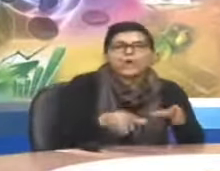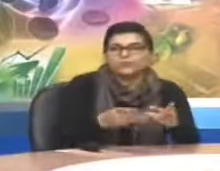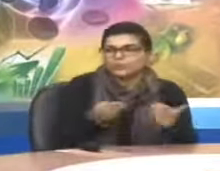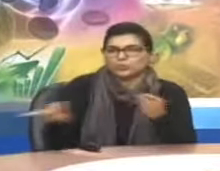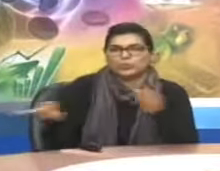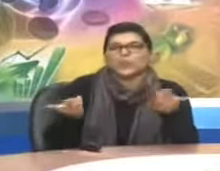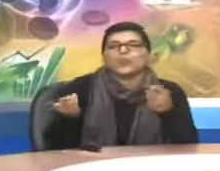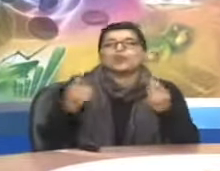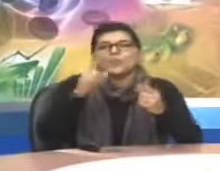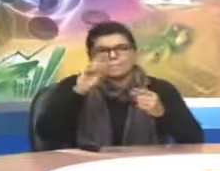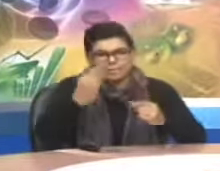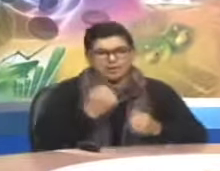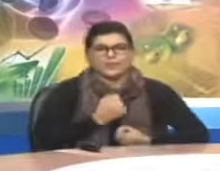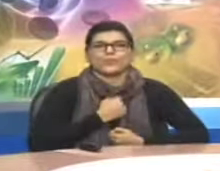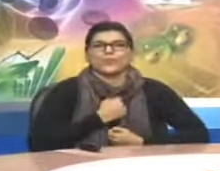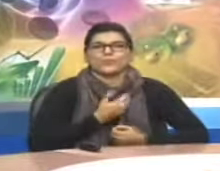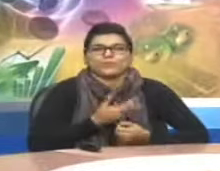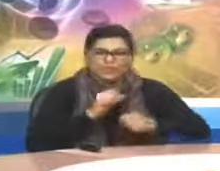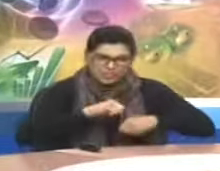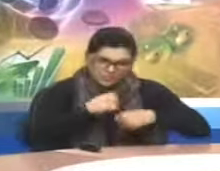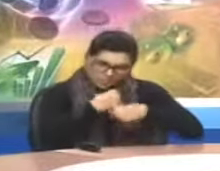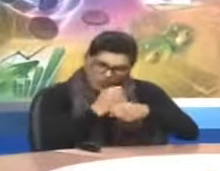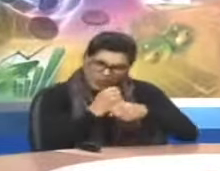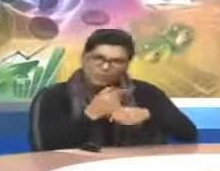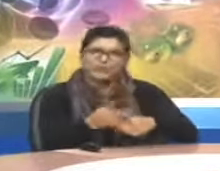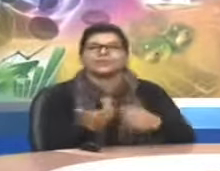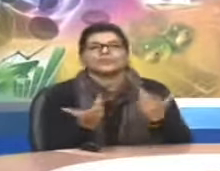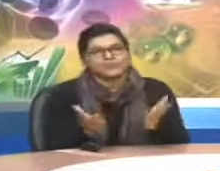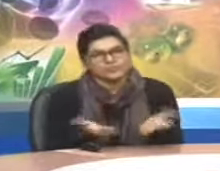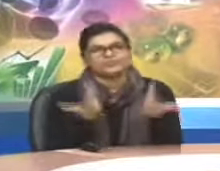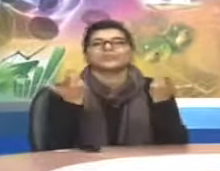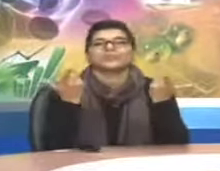and do some creative